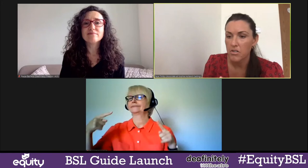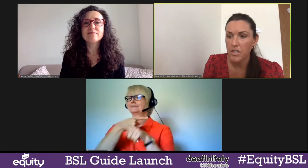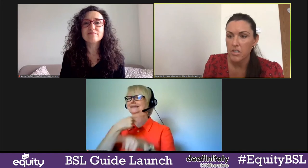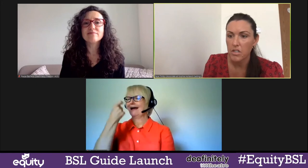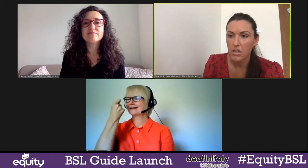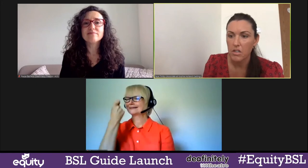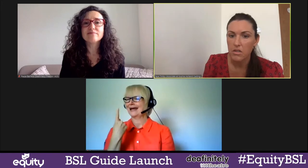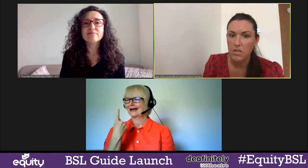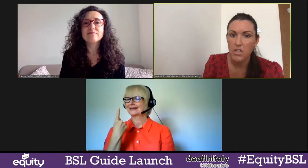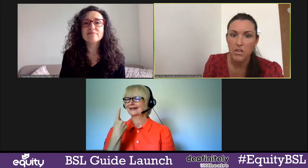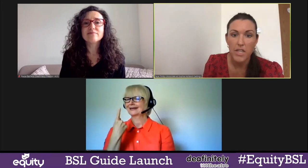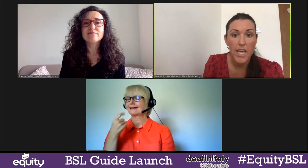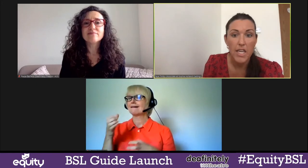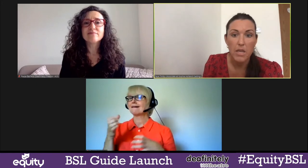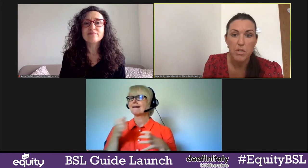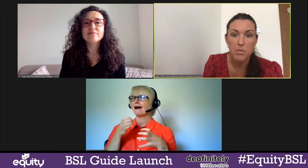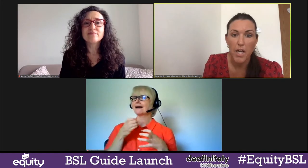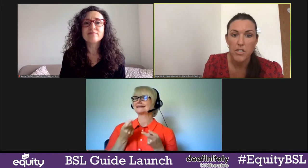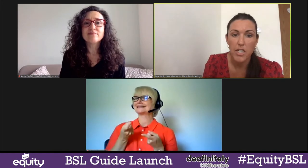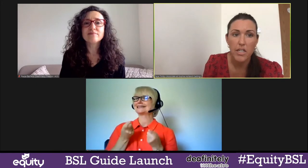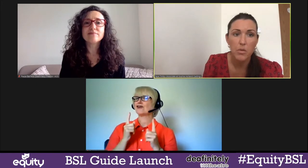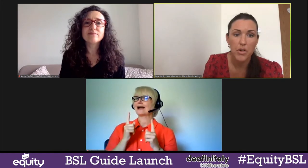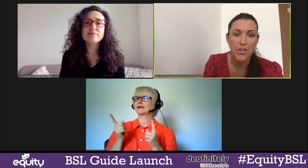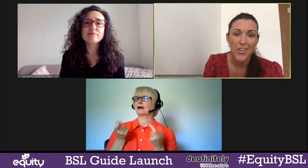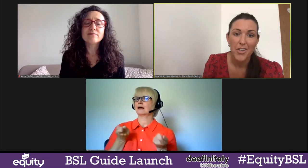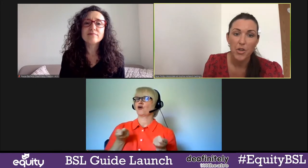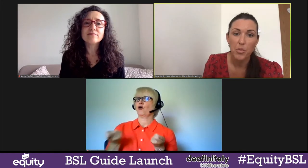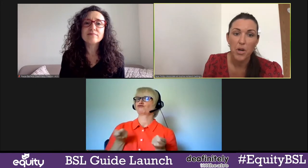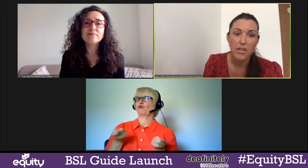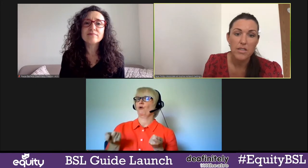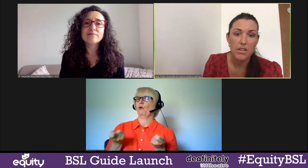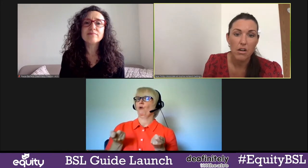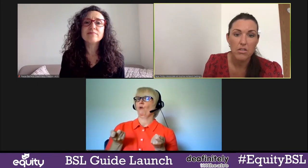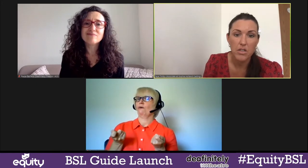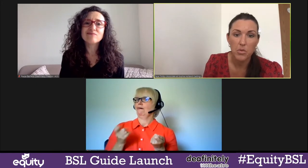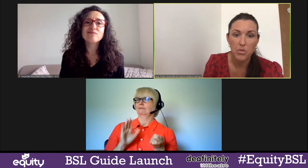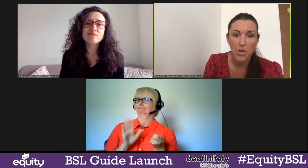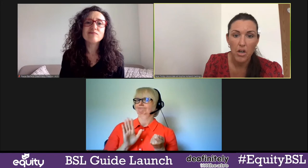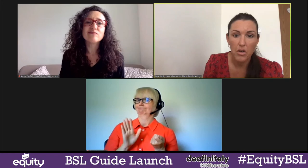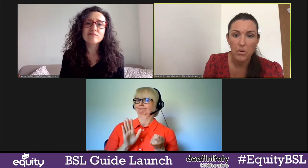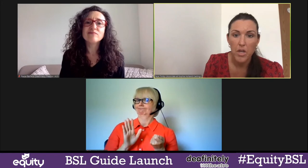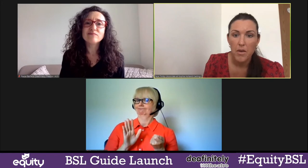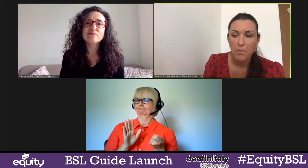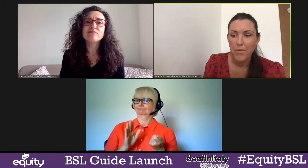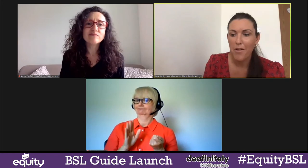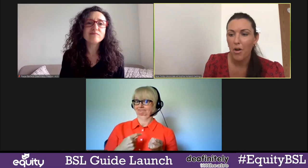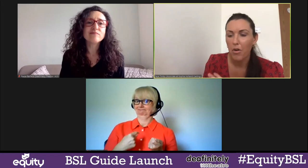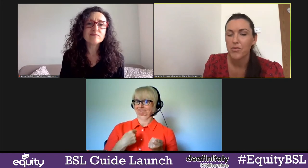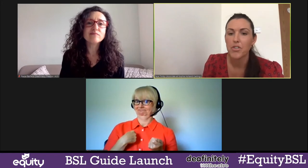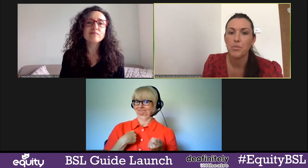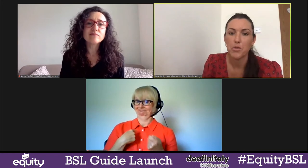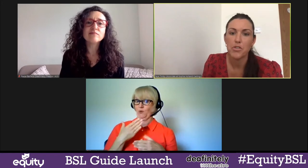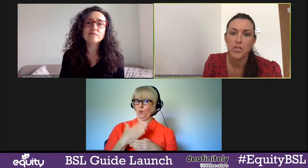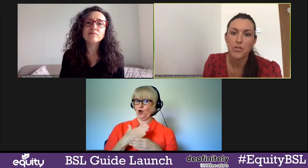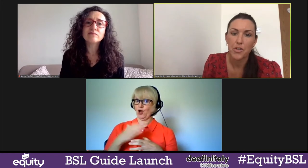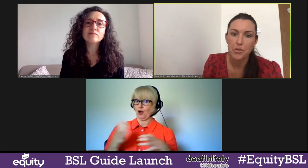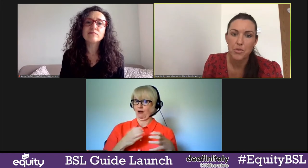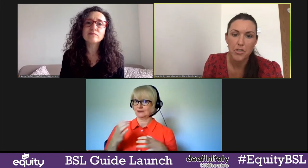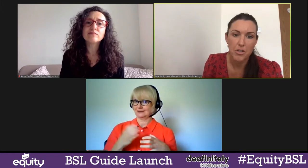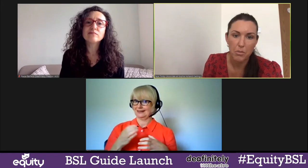directors are, you know, the gatekeepers, but actually anyone who works in casting will know there are often a multitude of hoops to jump